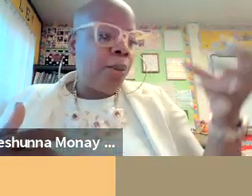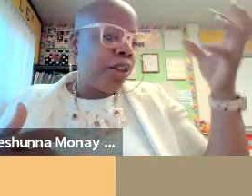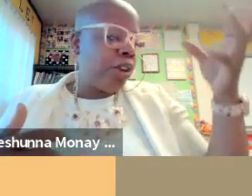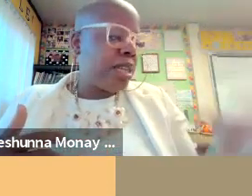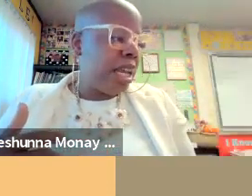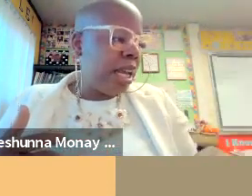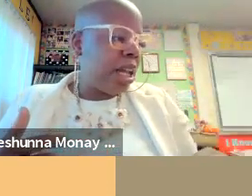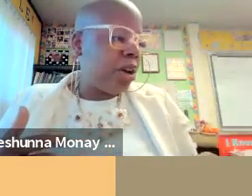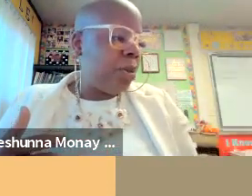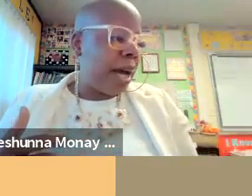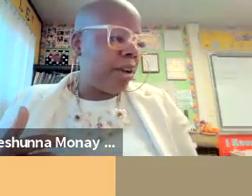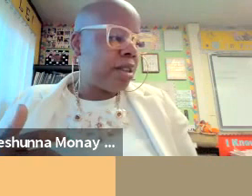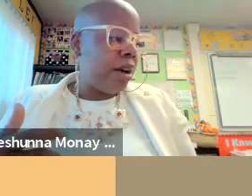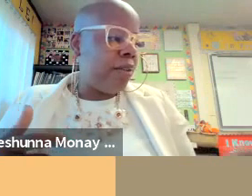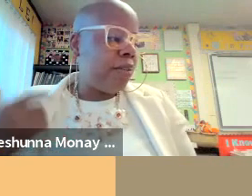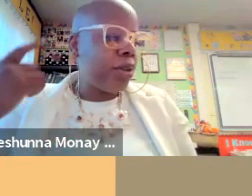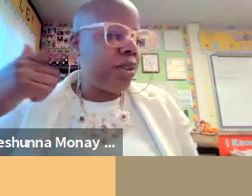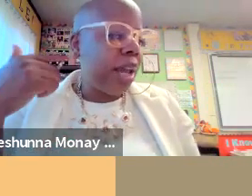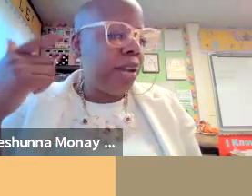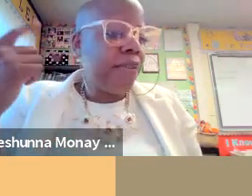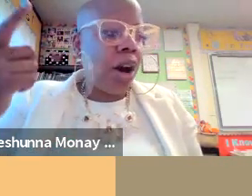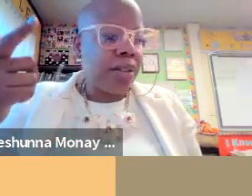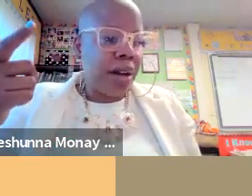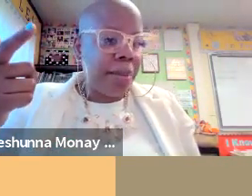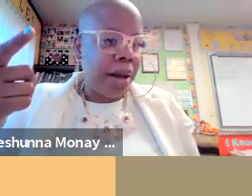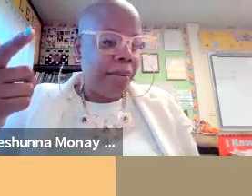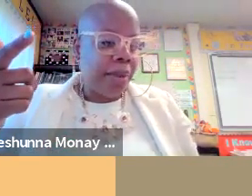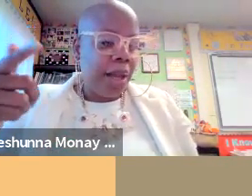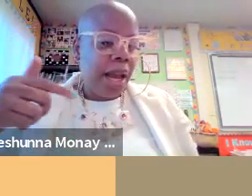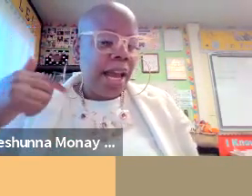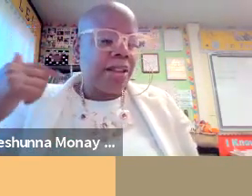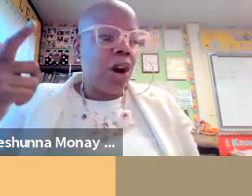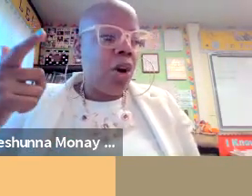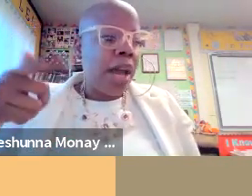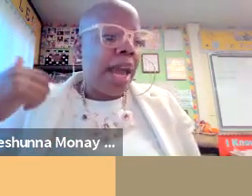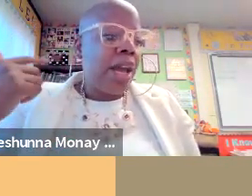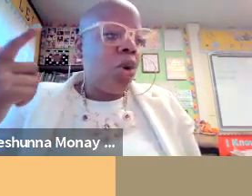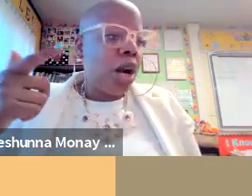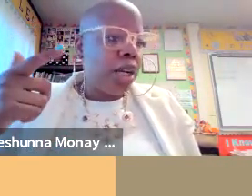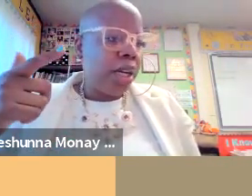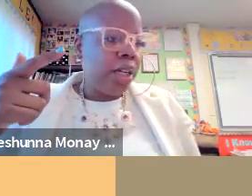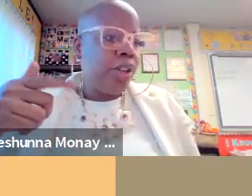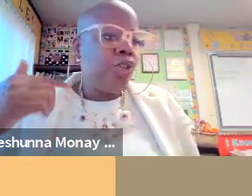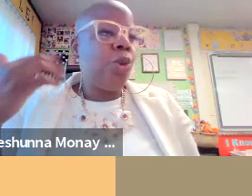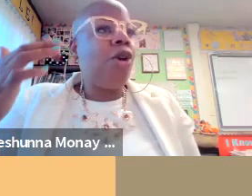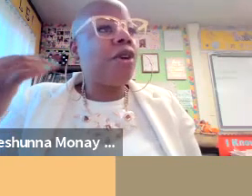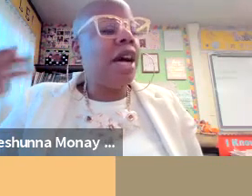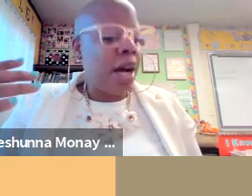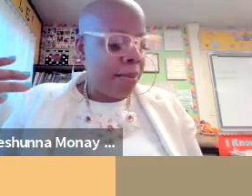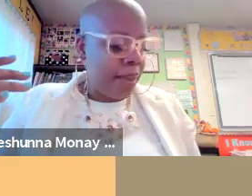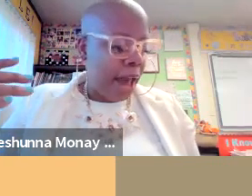idle and when you're sitting alone by yourself, those negative thoughts come up. And so in order